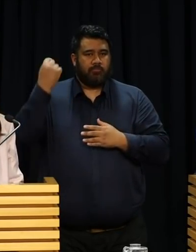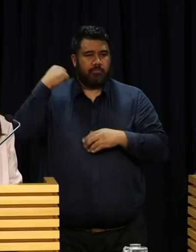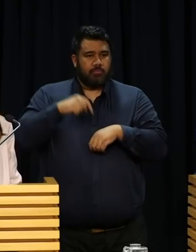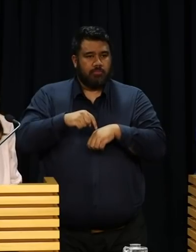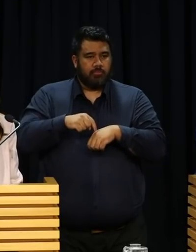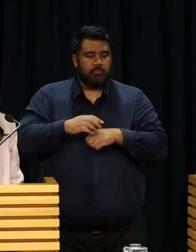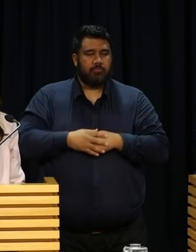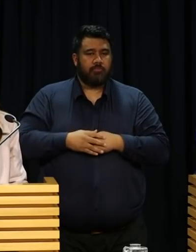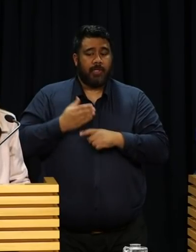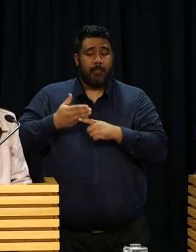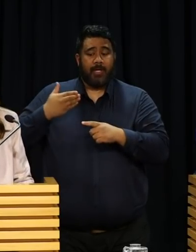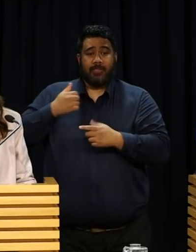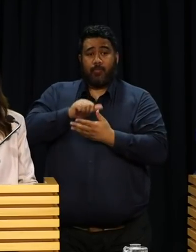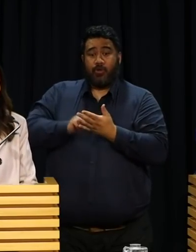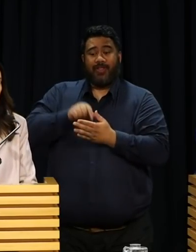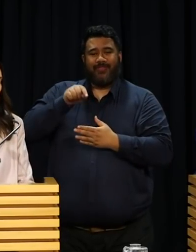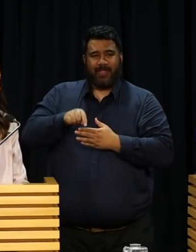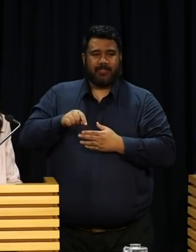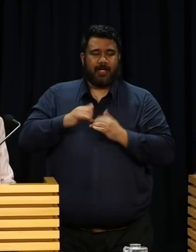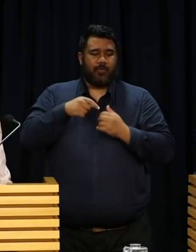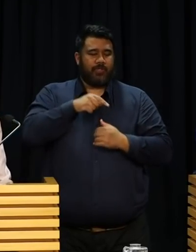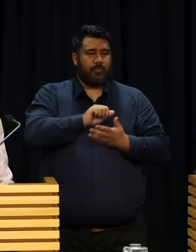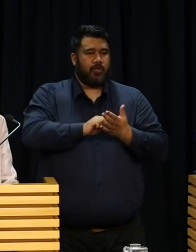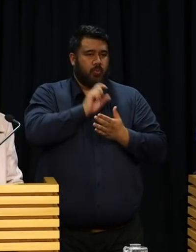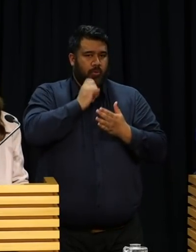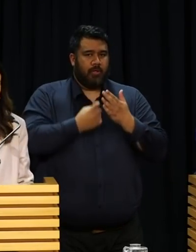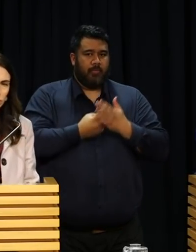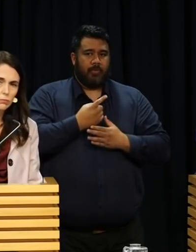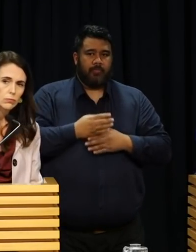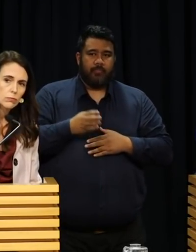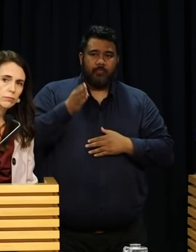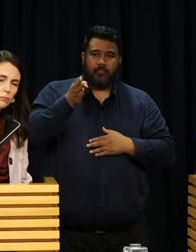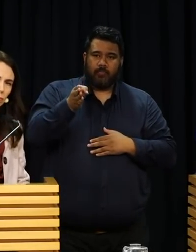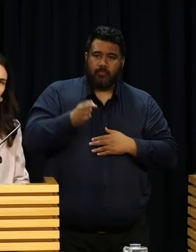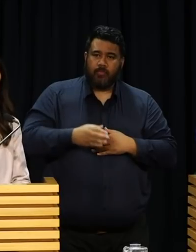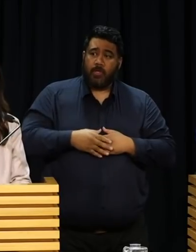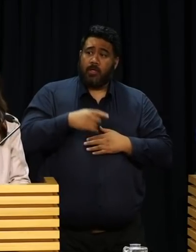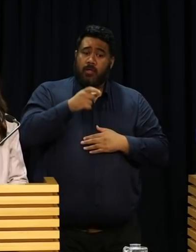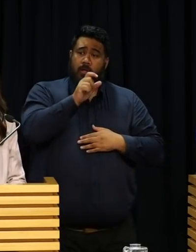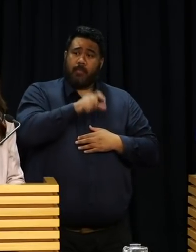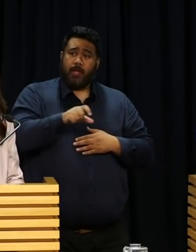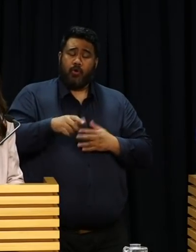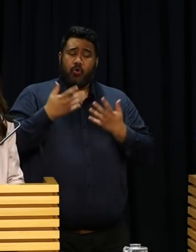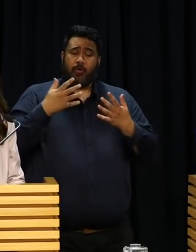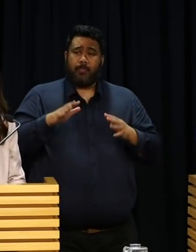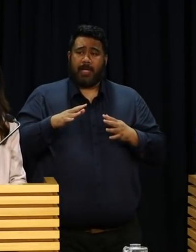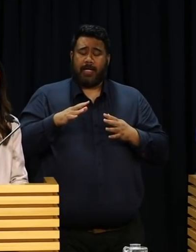those past apologies to get a sense of the kinds of things we've been thinking about. If some are suffering from PTSD, would they be eligible for ACC